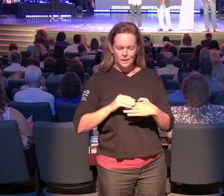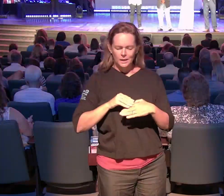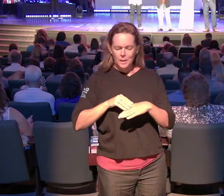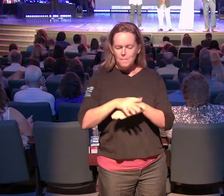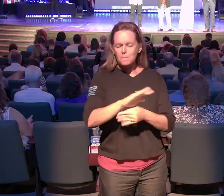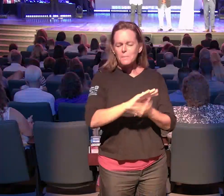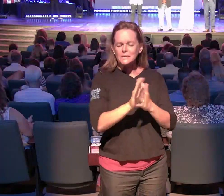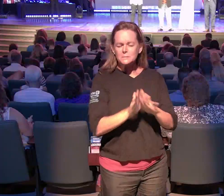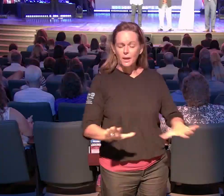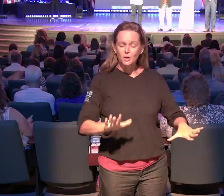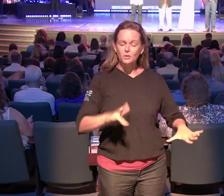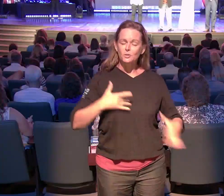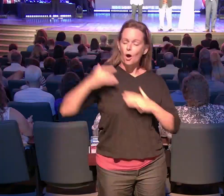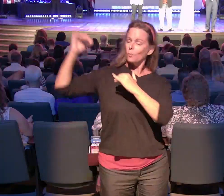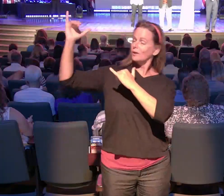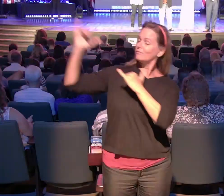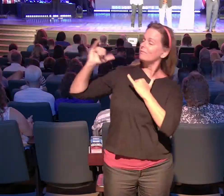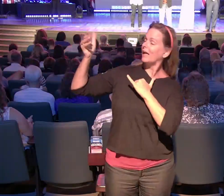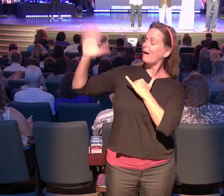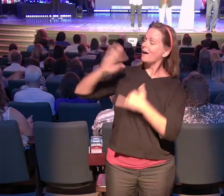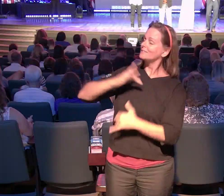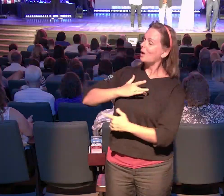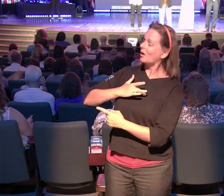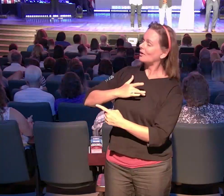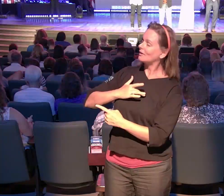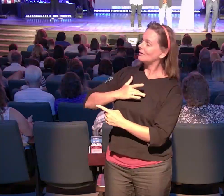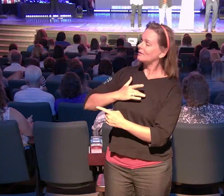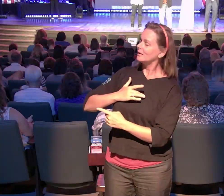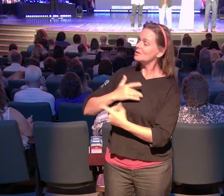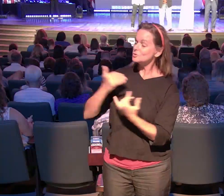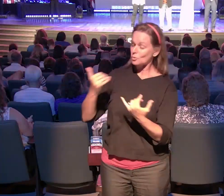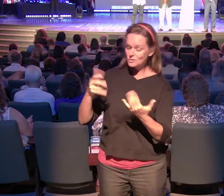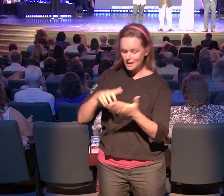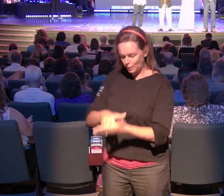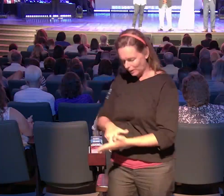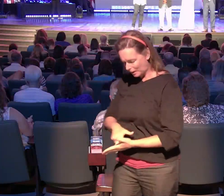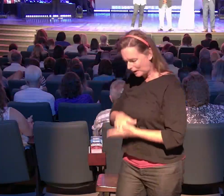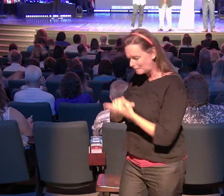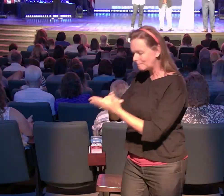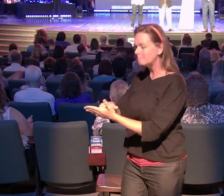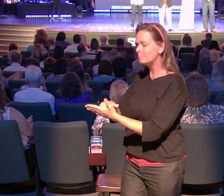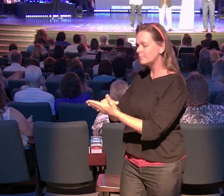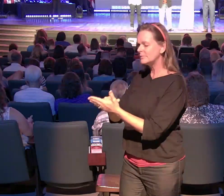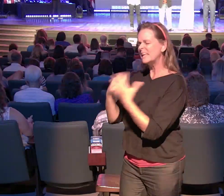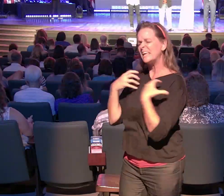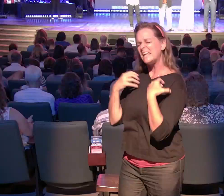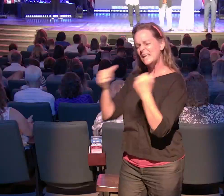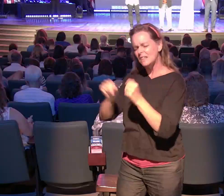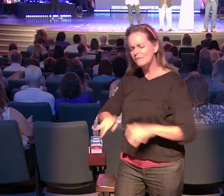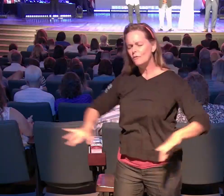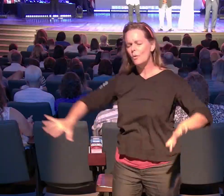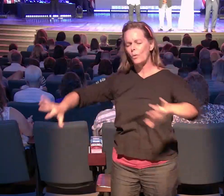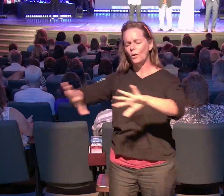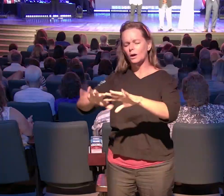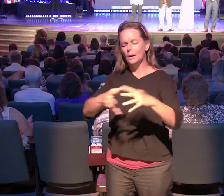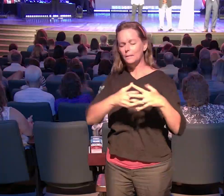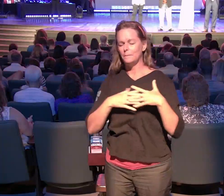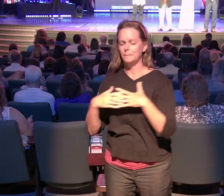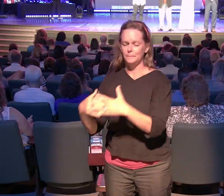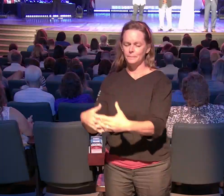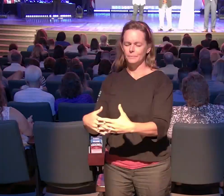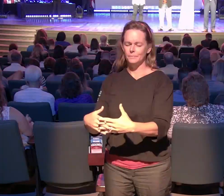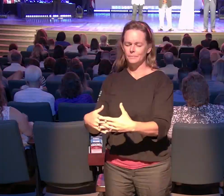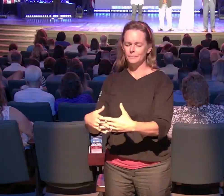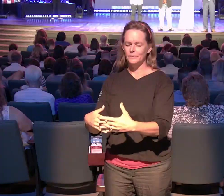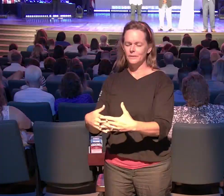God. So we come to you tonight, Lord, praying for healing for our land. We're praying, Lord, for healing for our